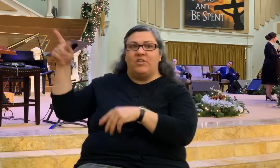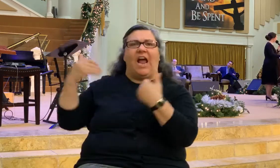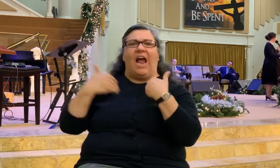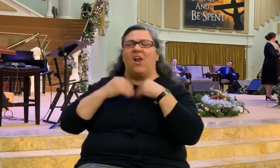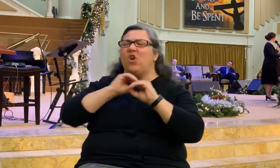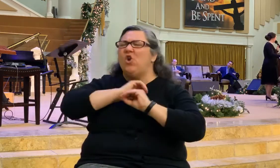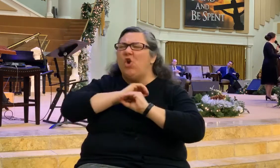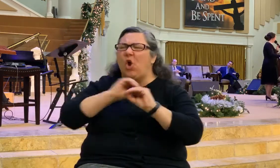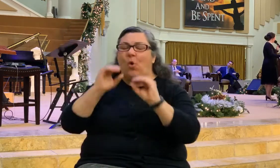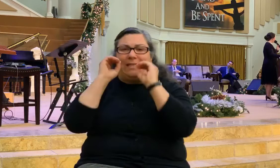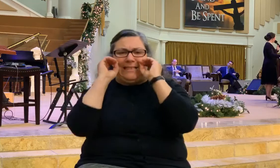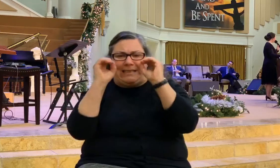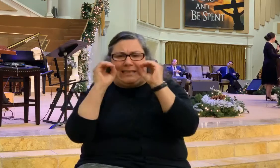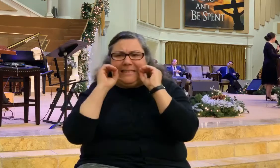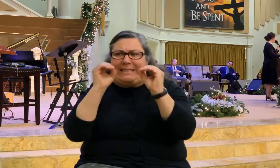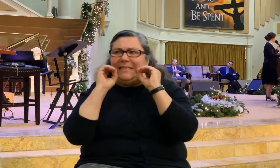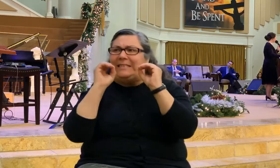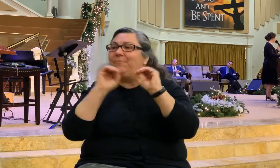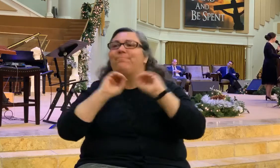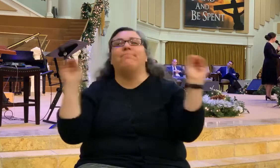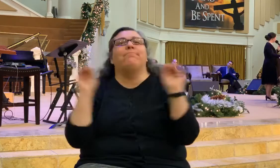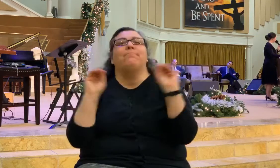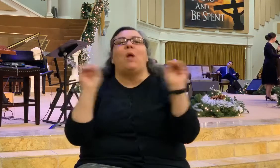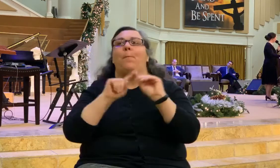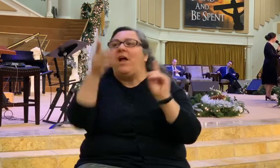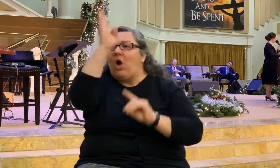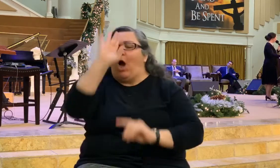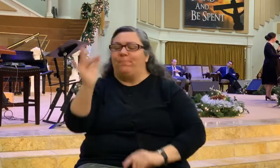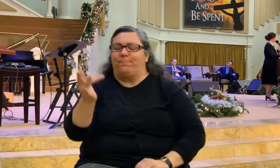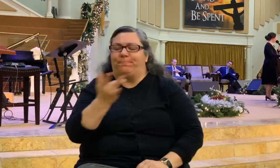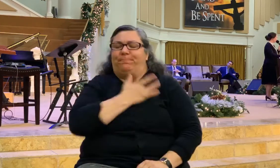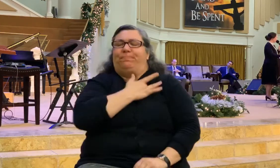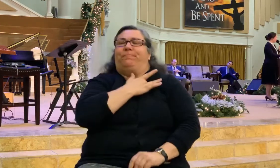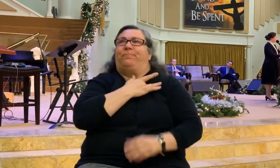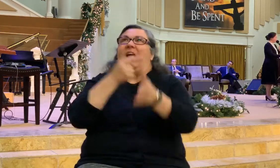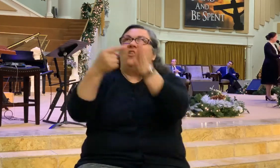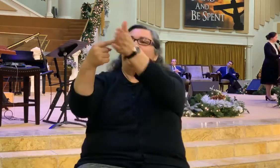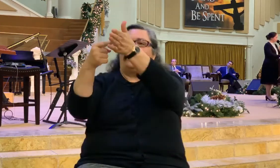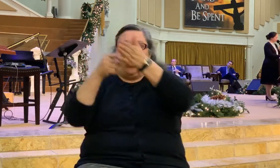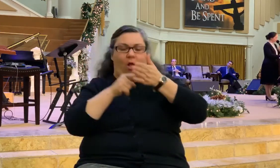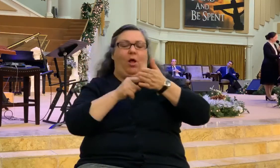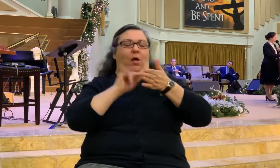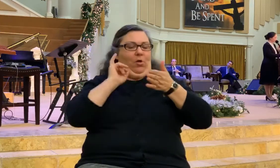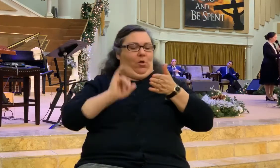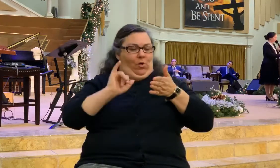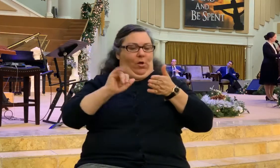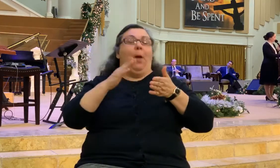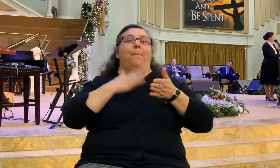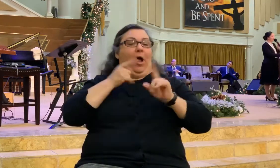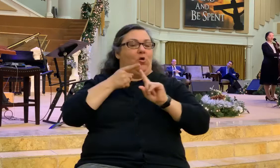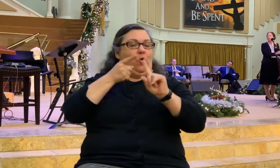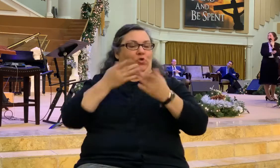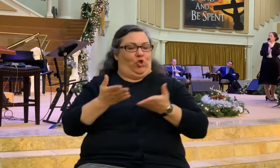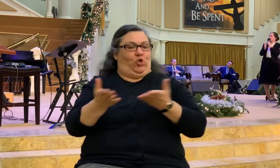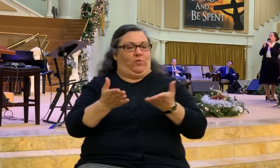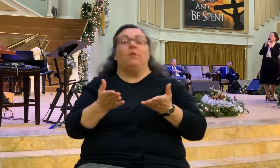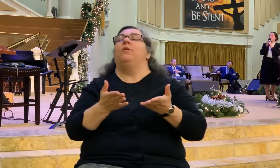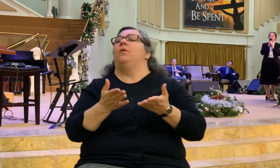teaching whatsoever. And God spoke to her and showed her that. And it's beautiful.